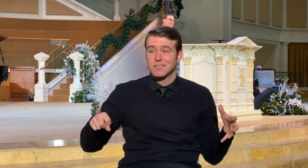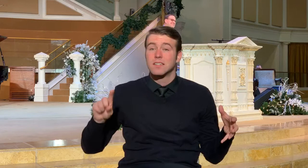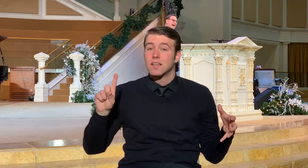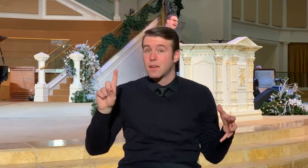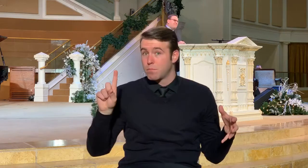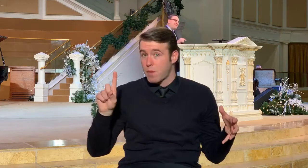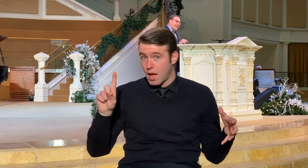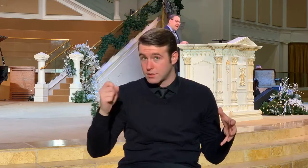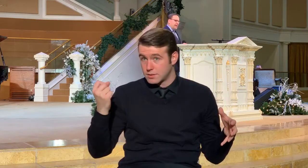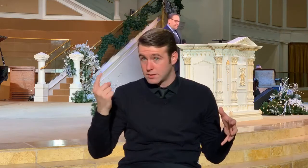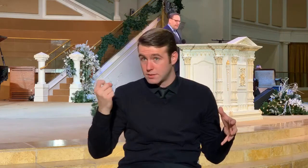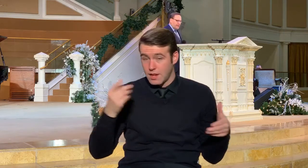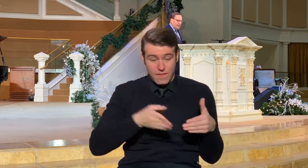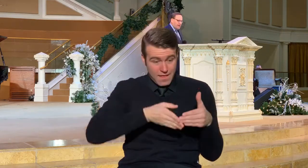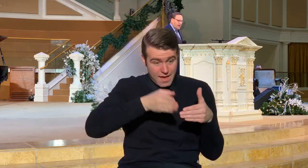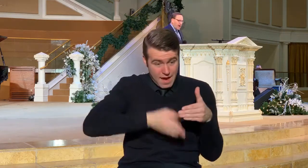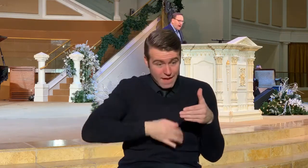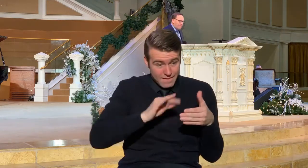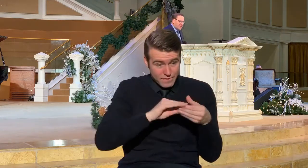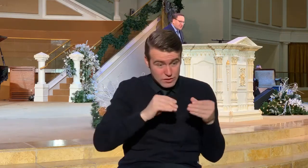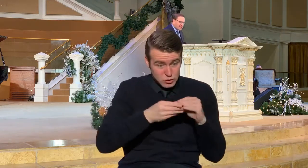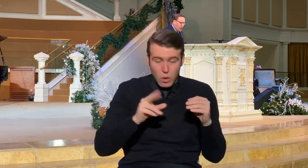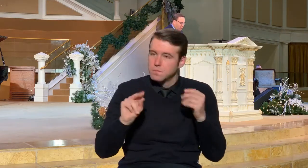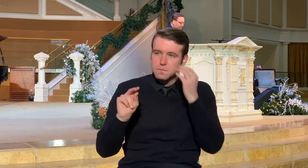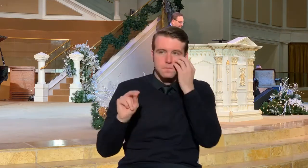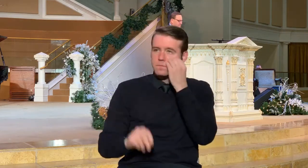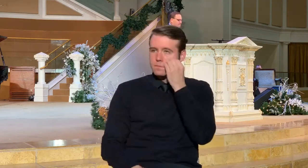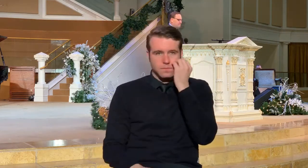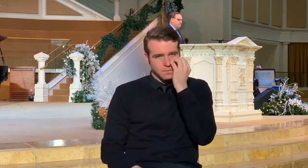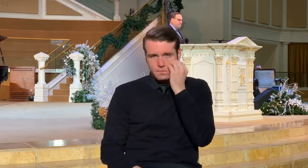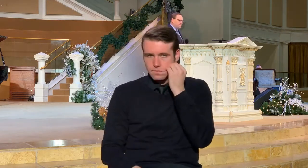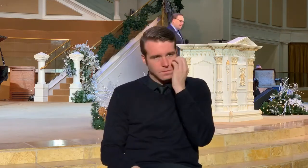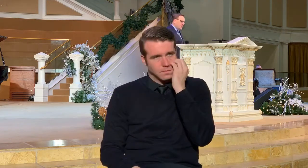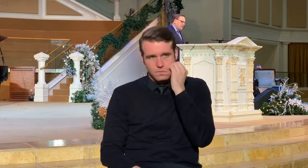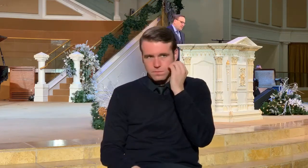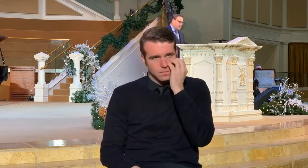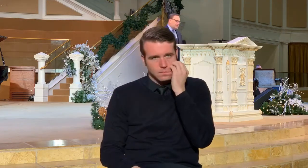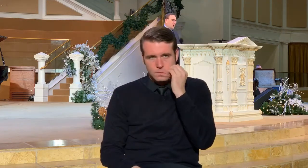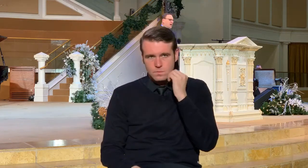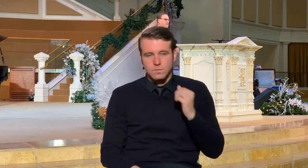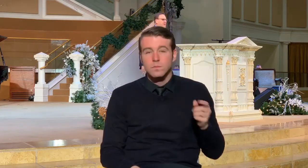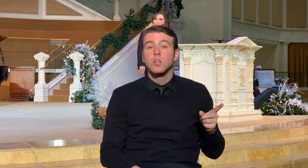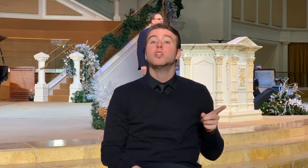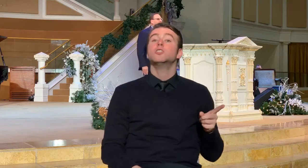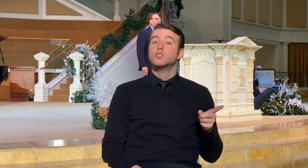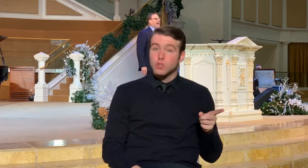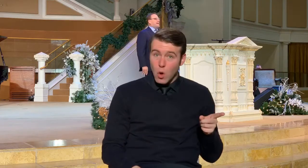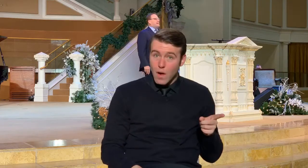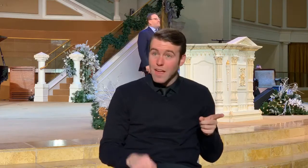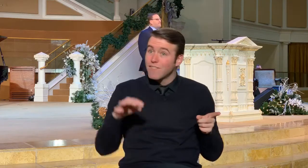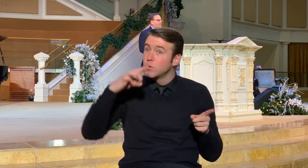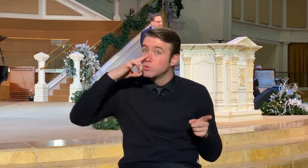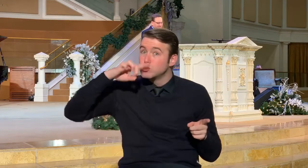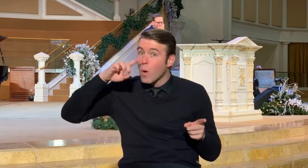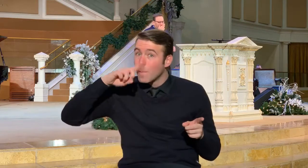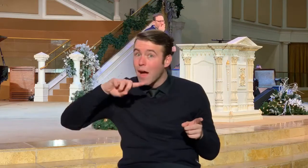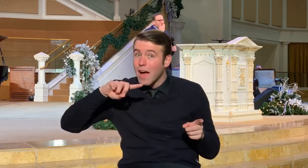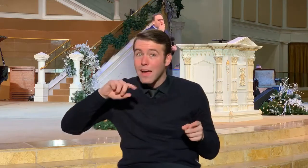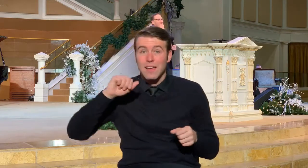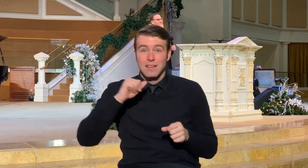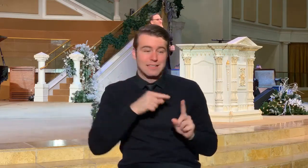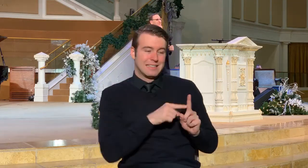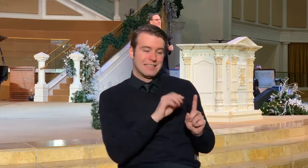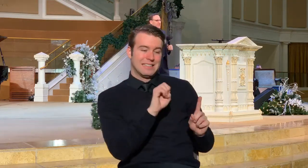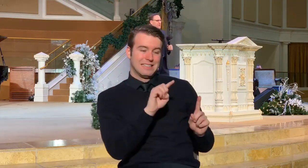But that's not the end of this story. So if you don't mind, Brother